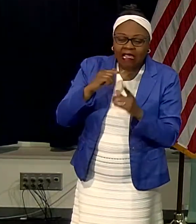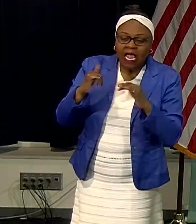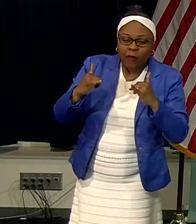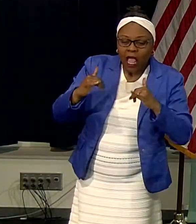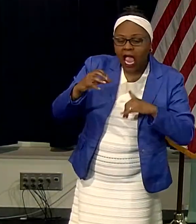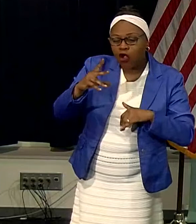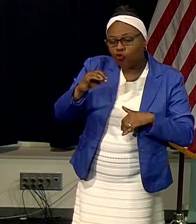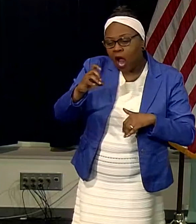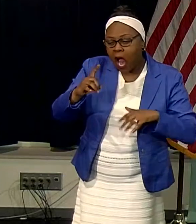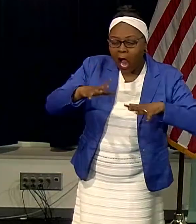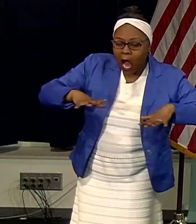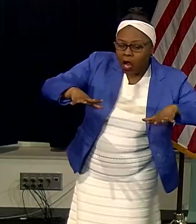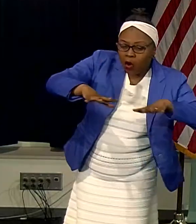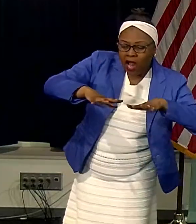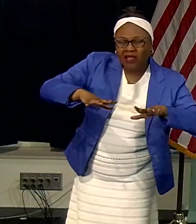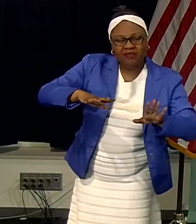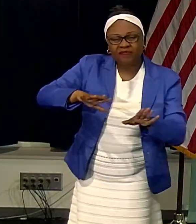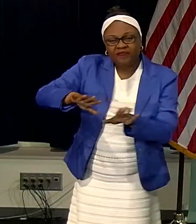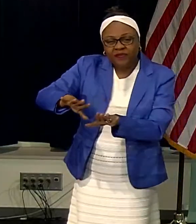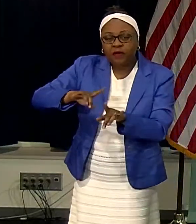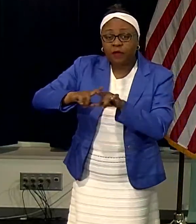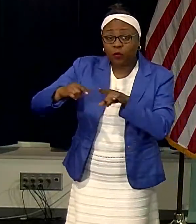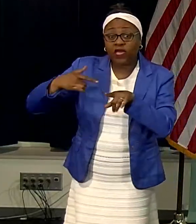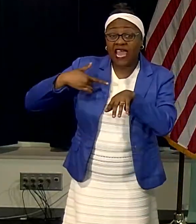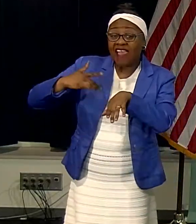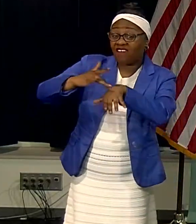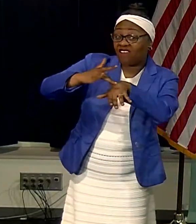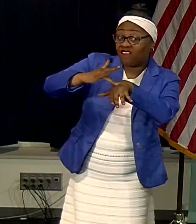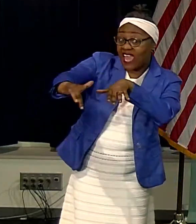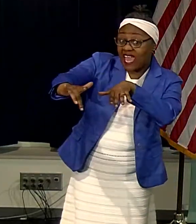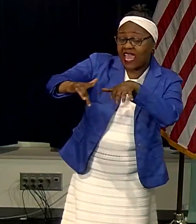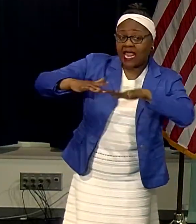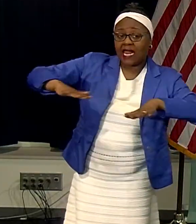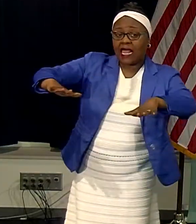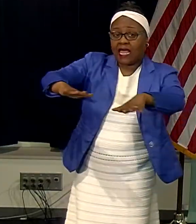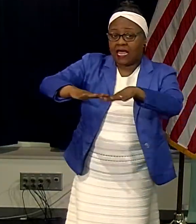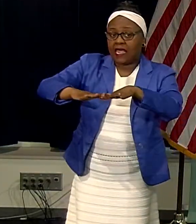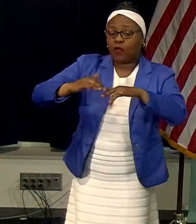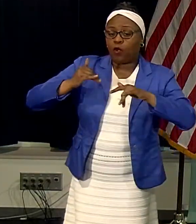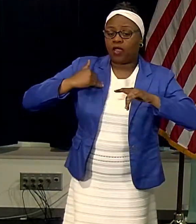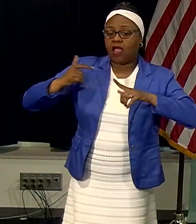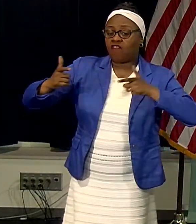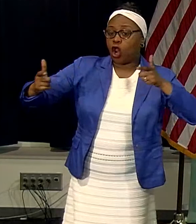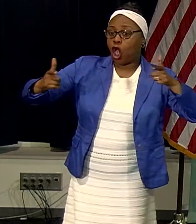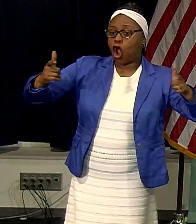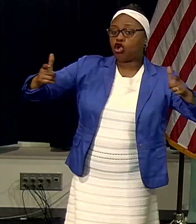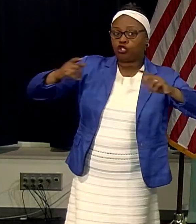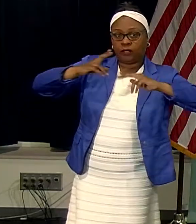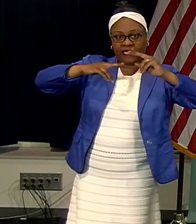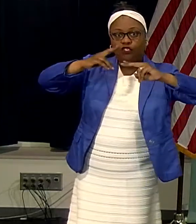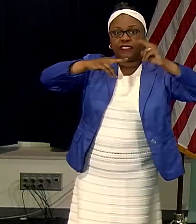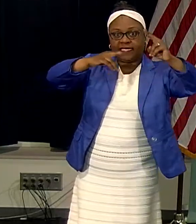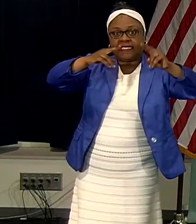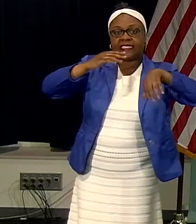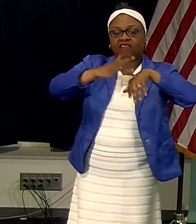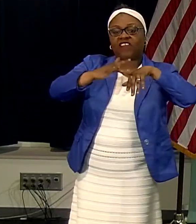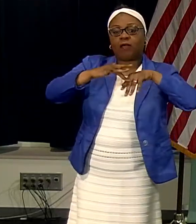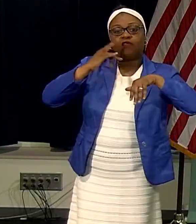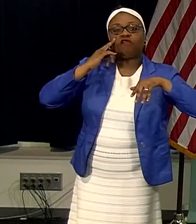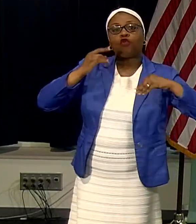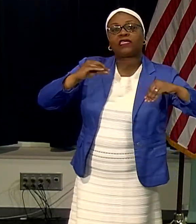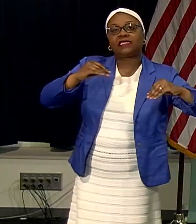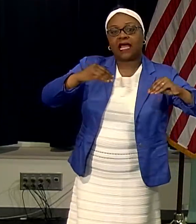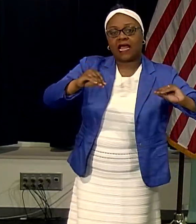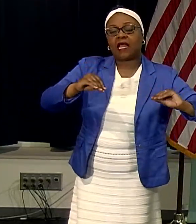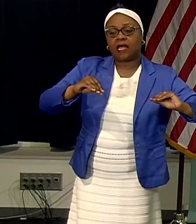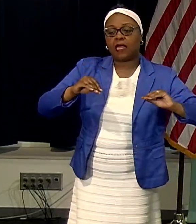any of those of that nature, but we do have vacant land. We do have large commercial buildings that are available for sale. These will be available